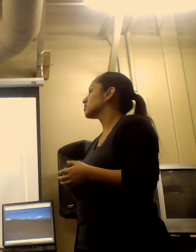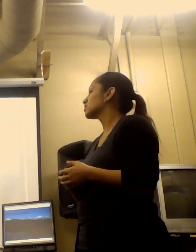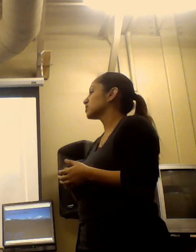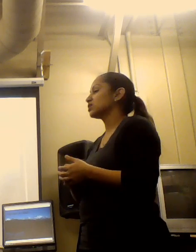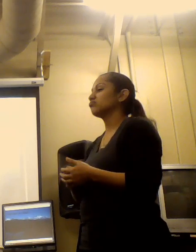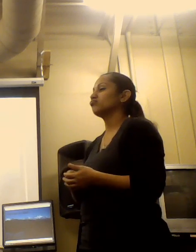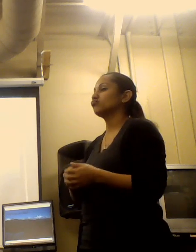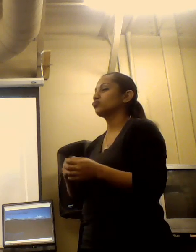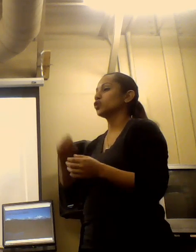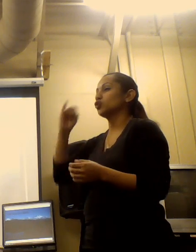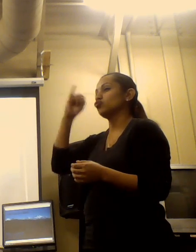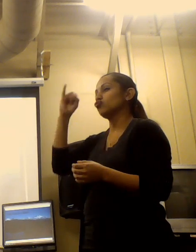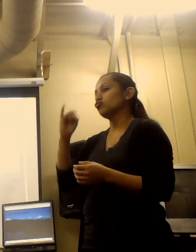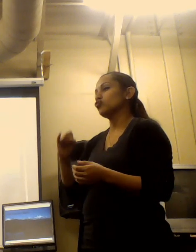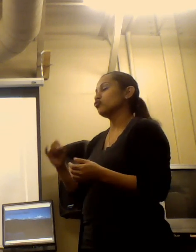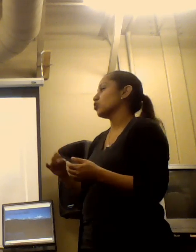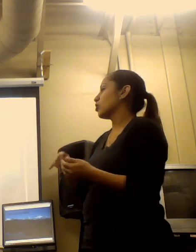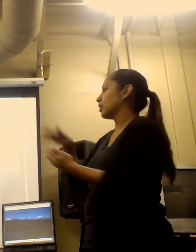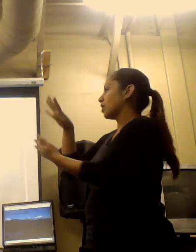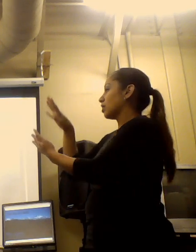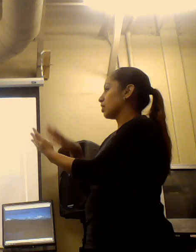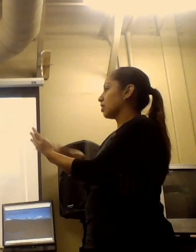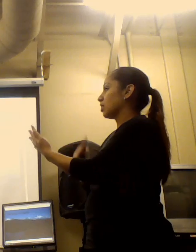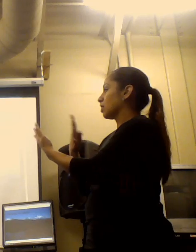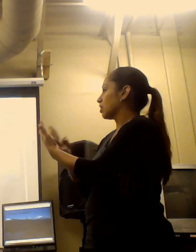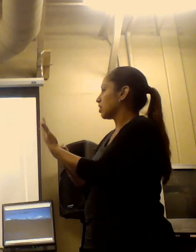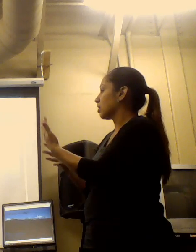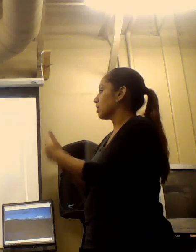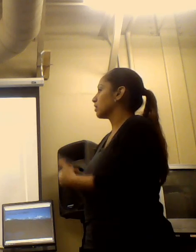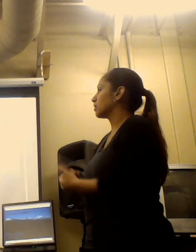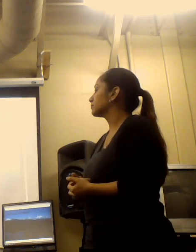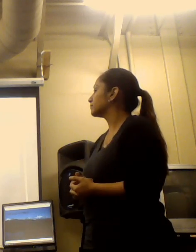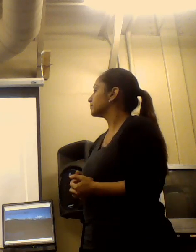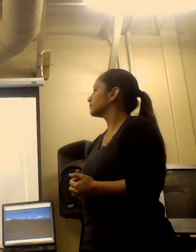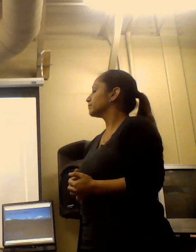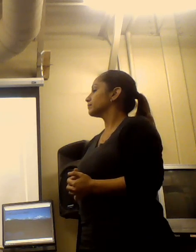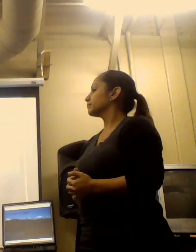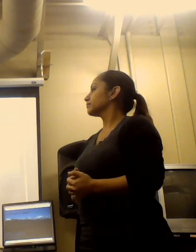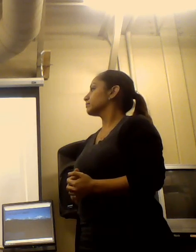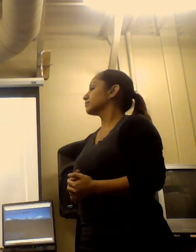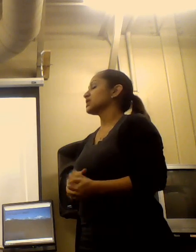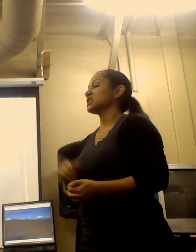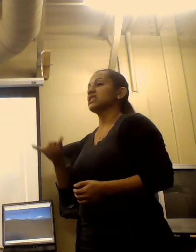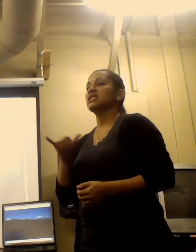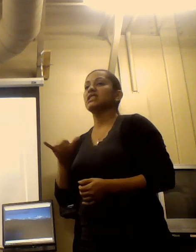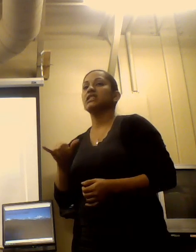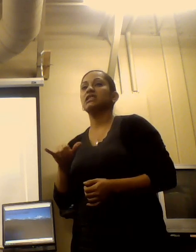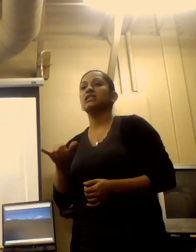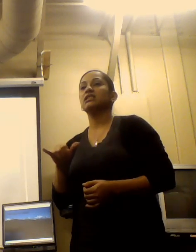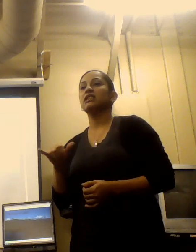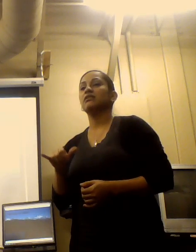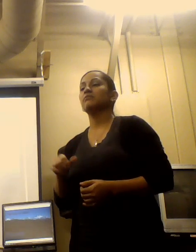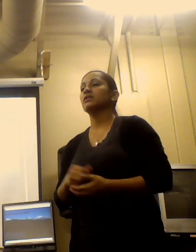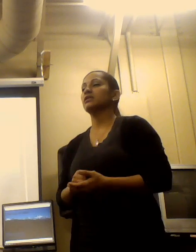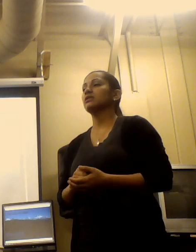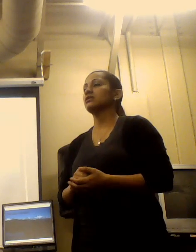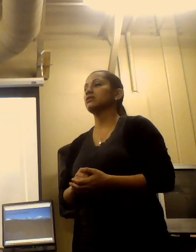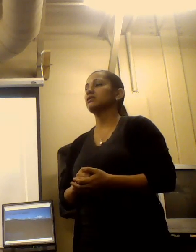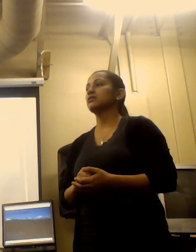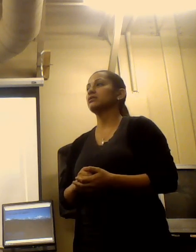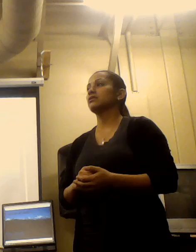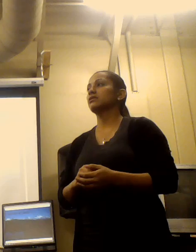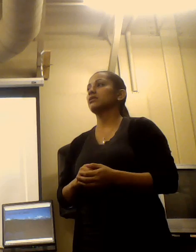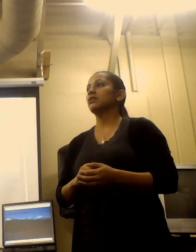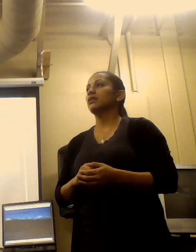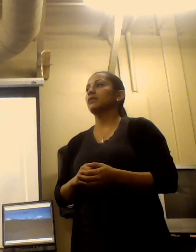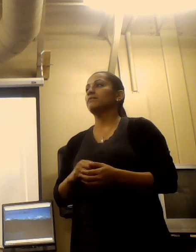and you can see, there he is right there he is right here. Same with horizons. If you're doing a lot of